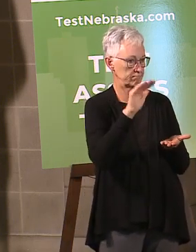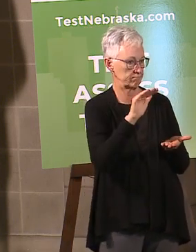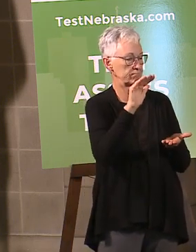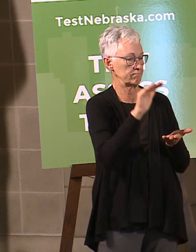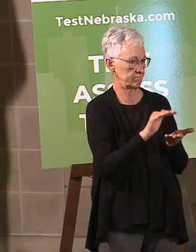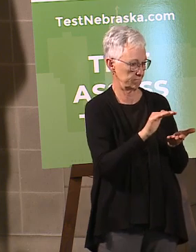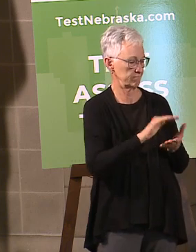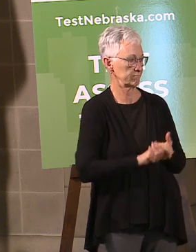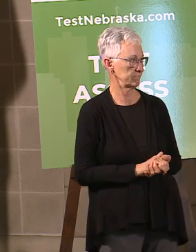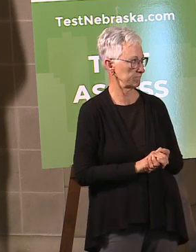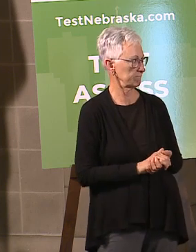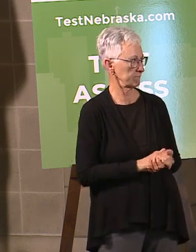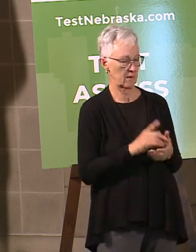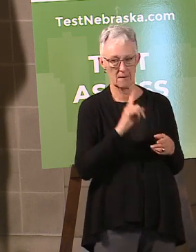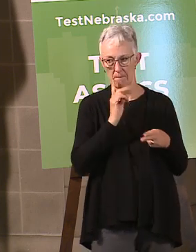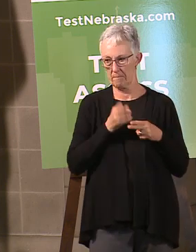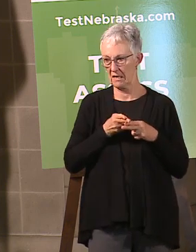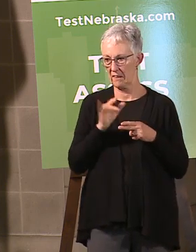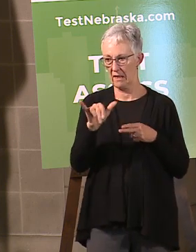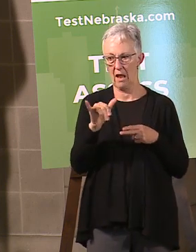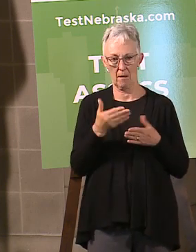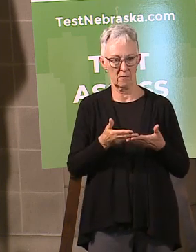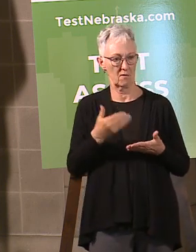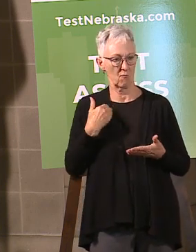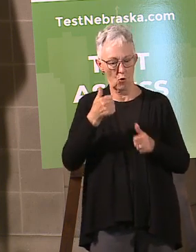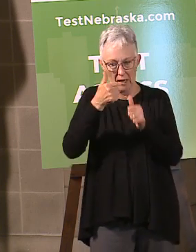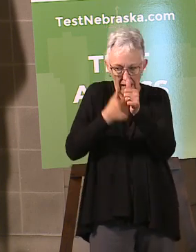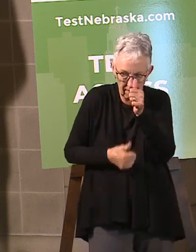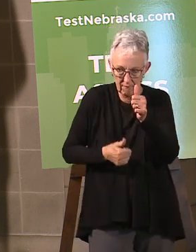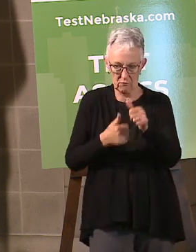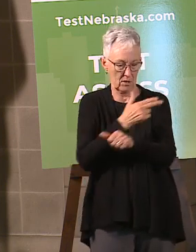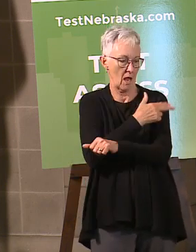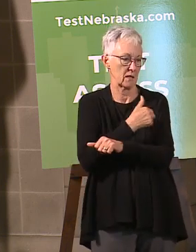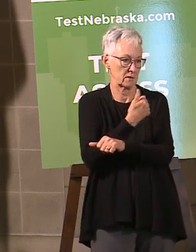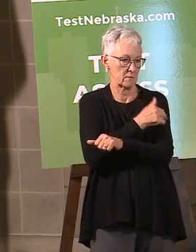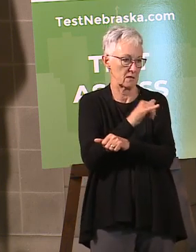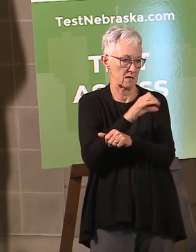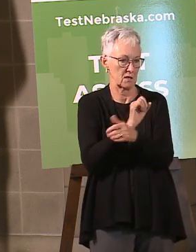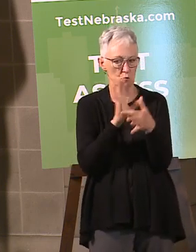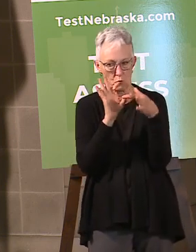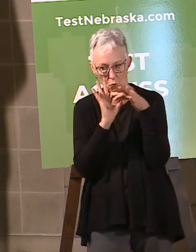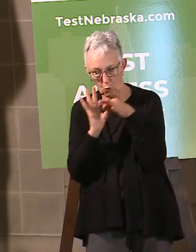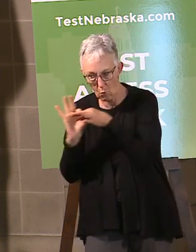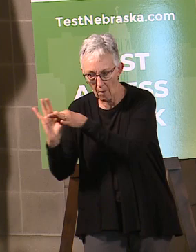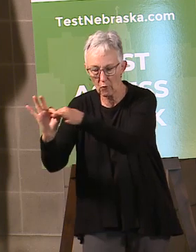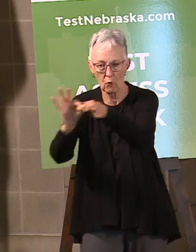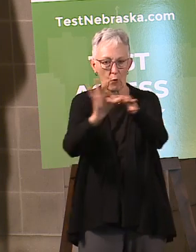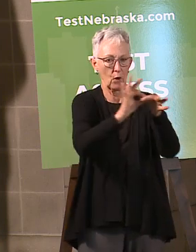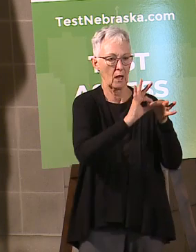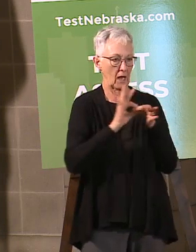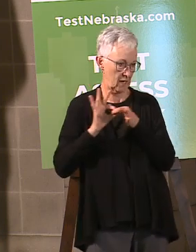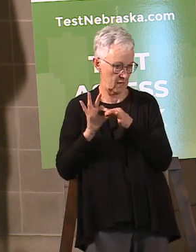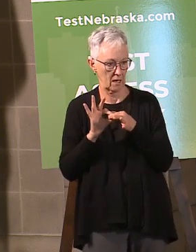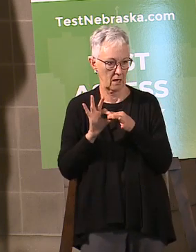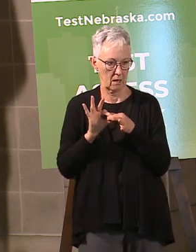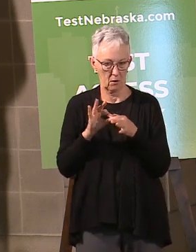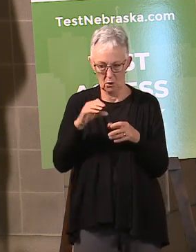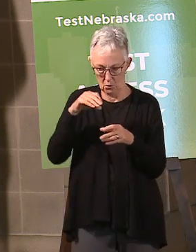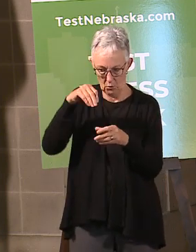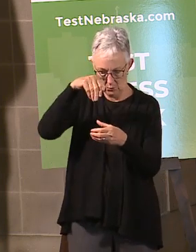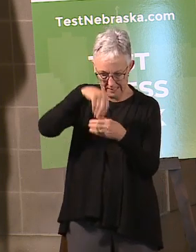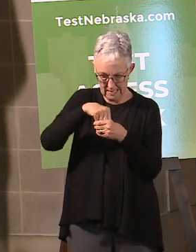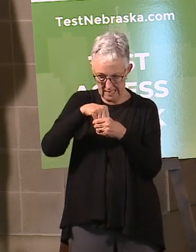before, that every hospital is cooperating, every hospital is sharing, even within systems